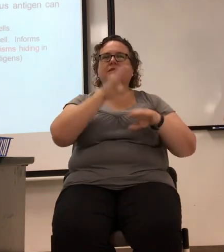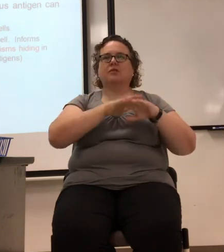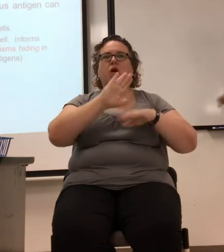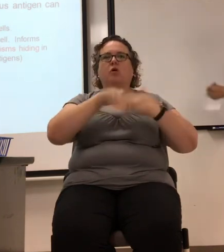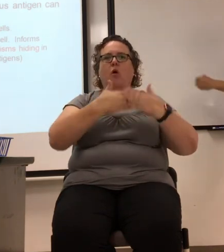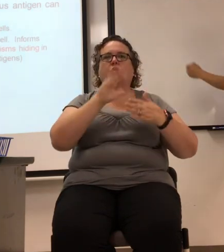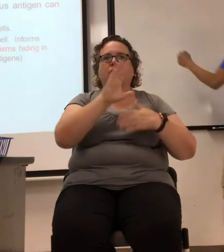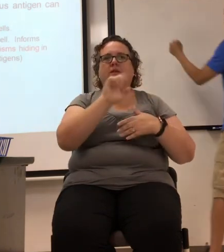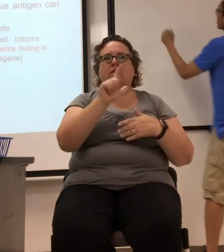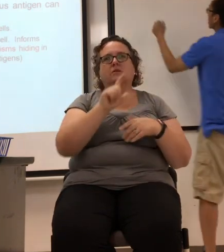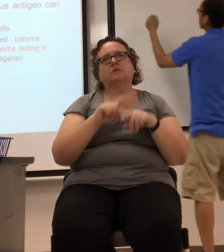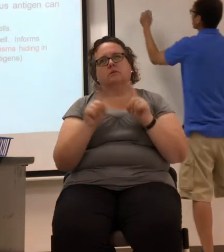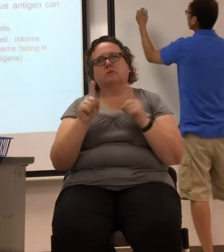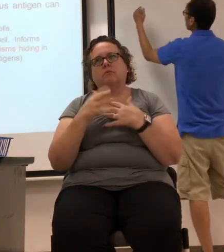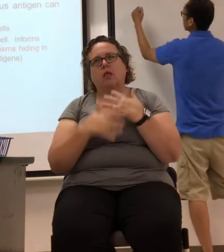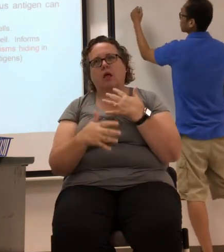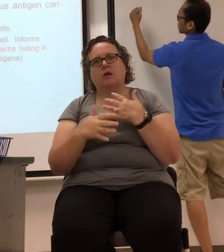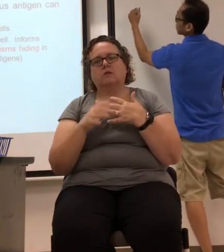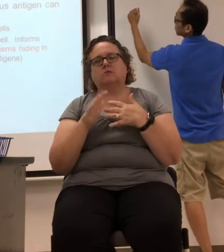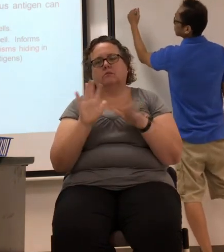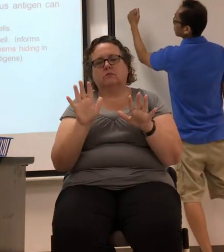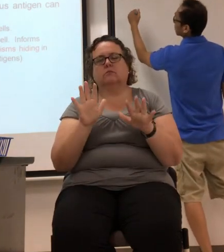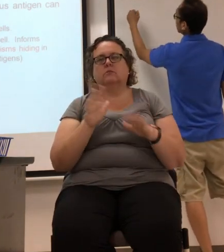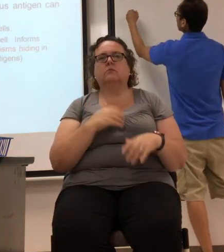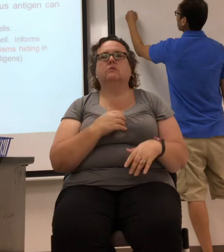red blood cells.